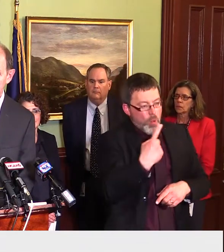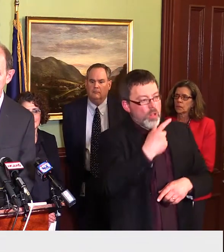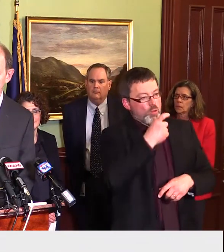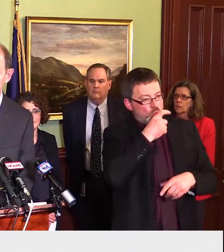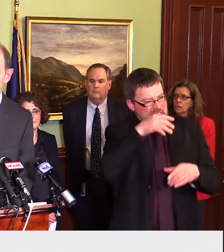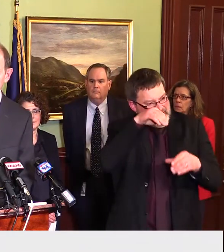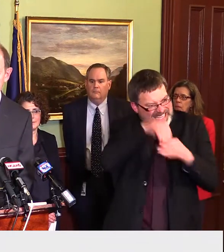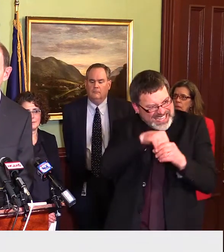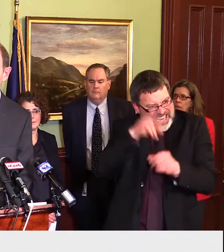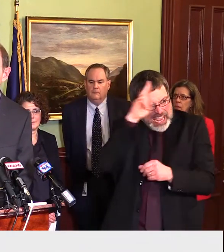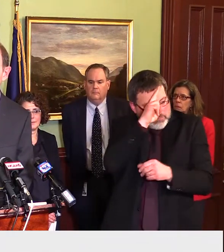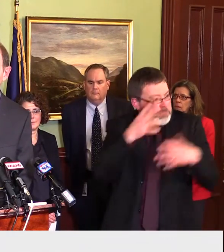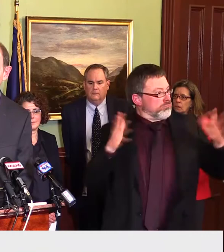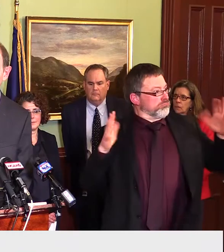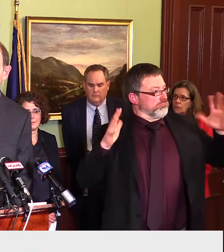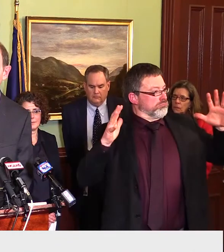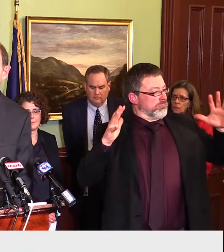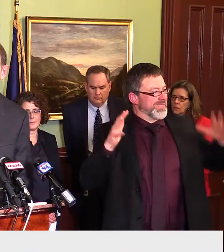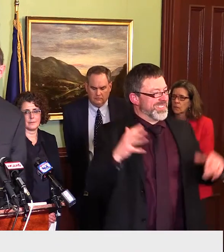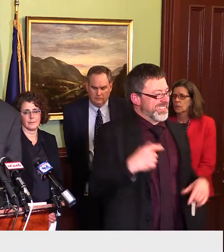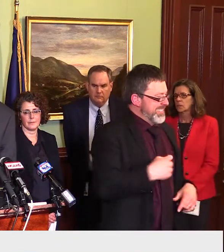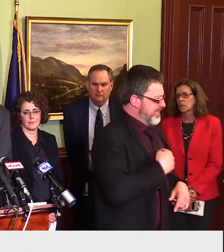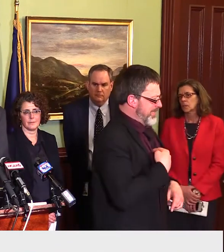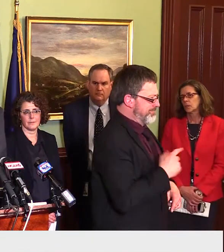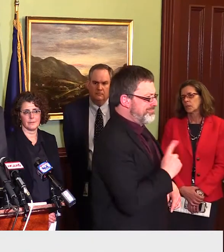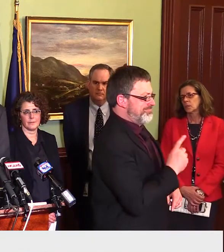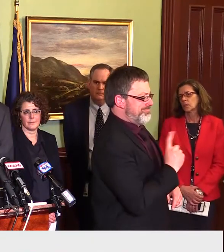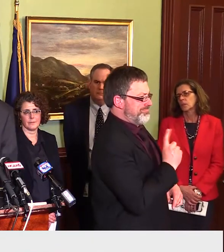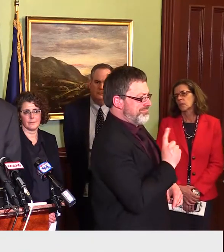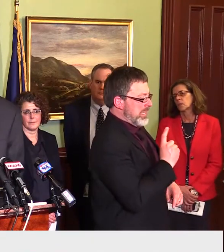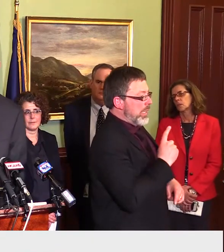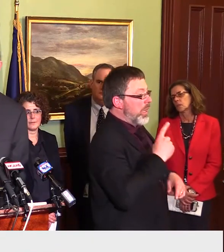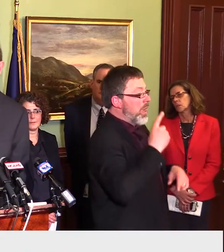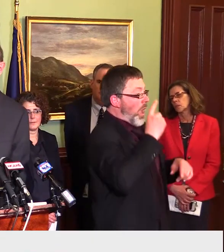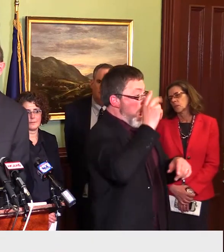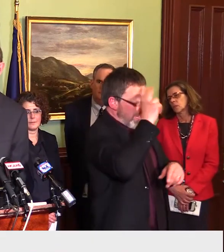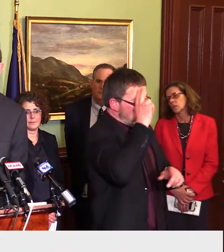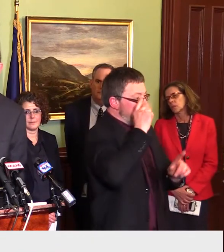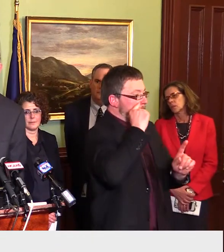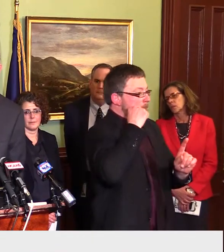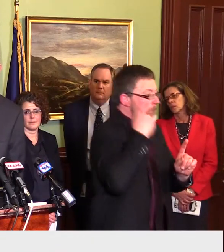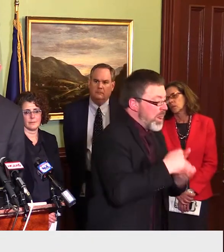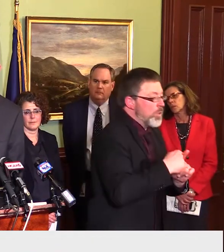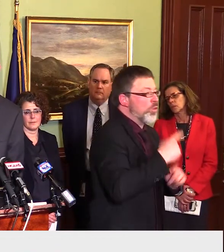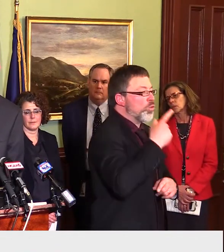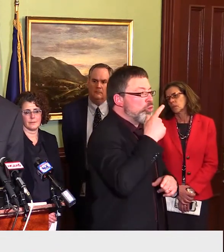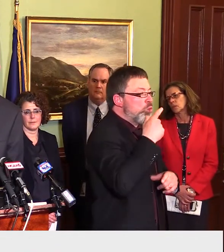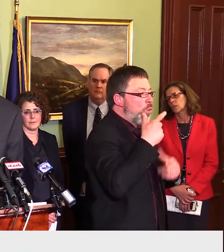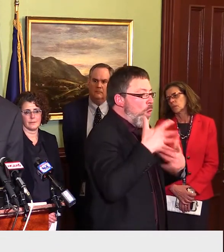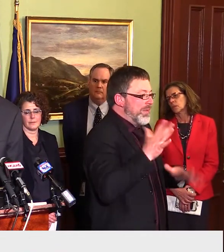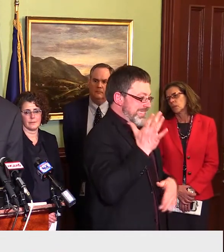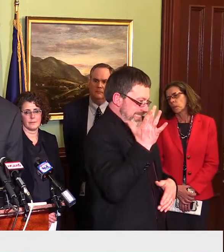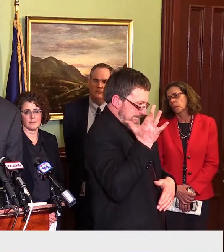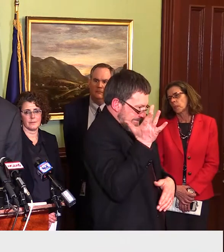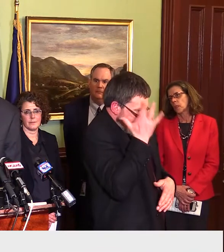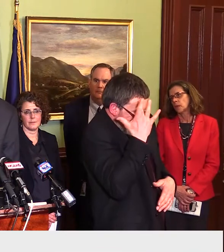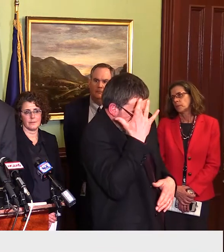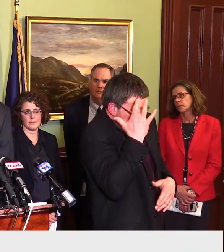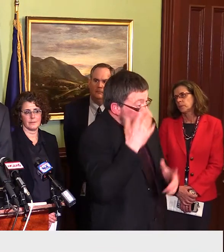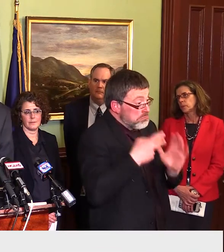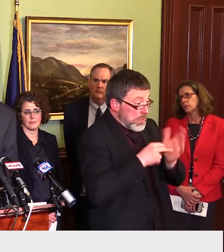to strategic decisions that make sense for the state. Have you consulted outside experts? There are a lot of good people at UVM, for